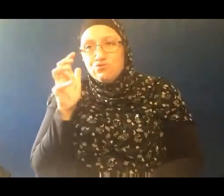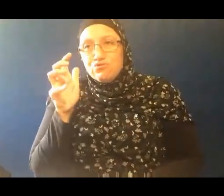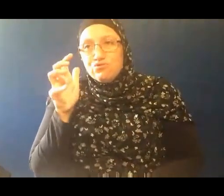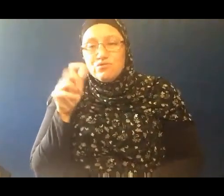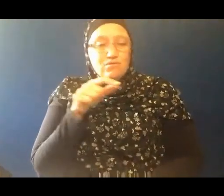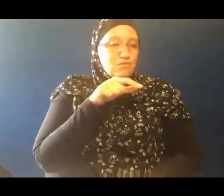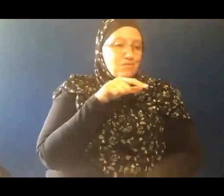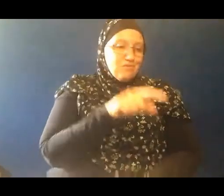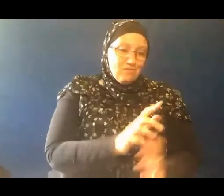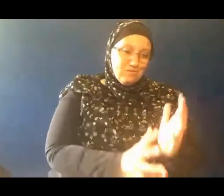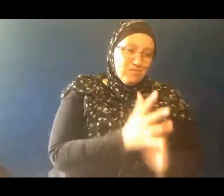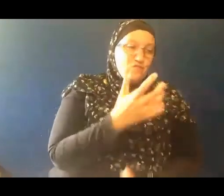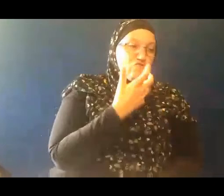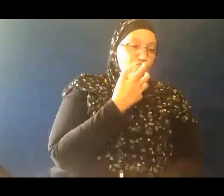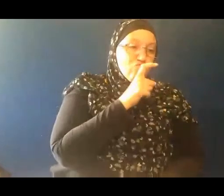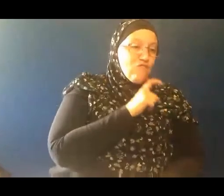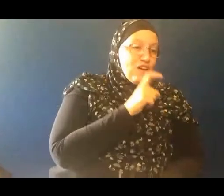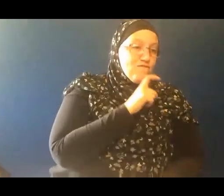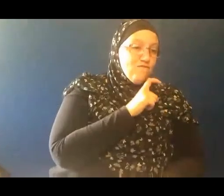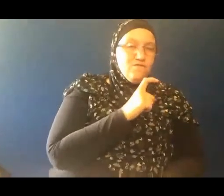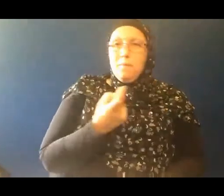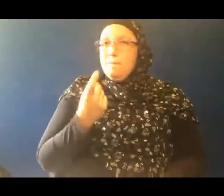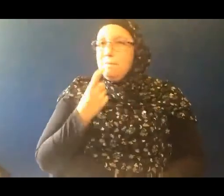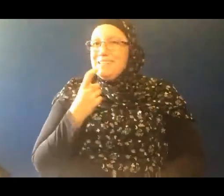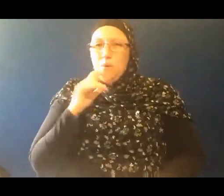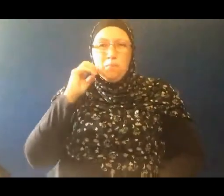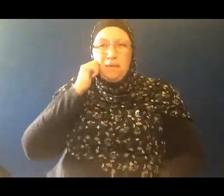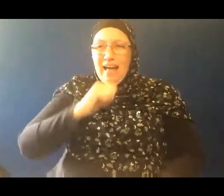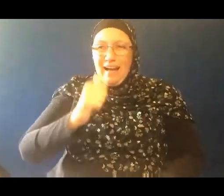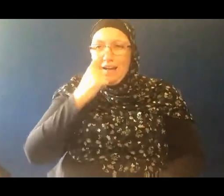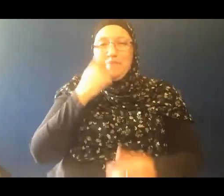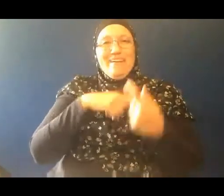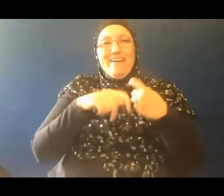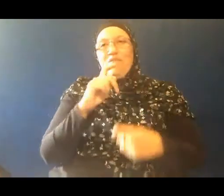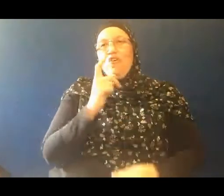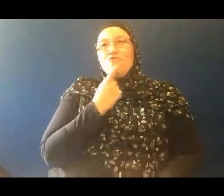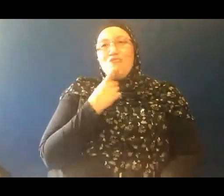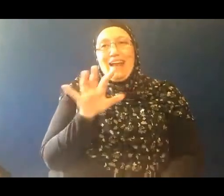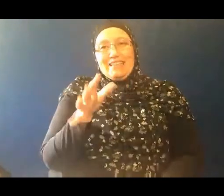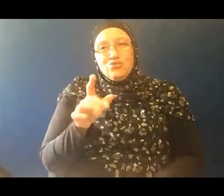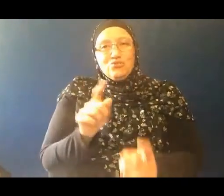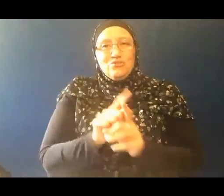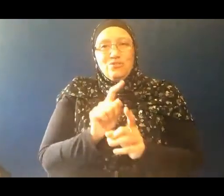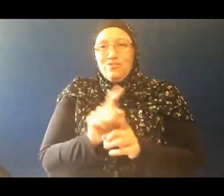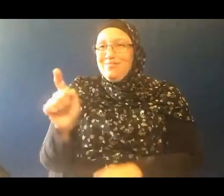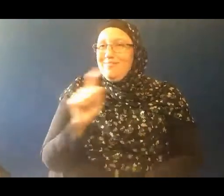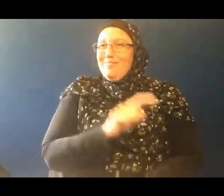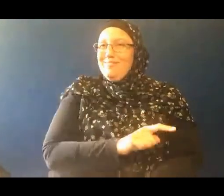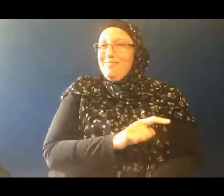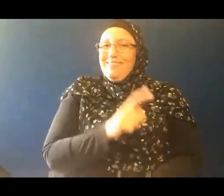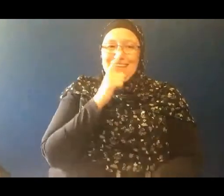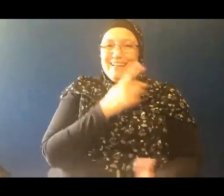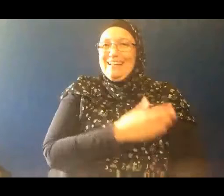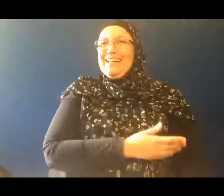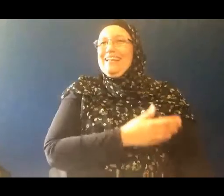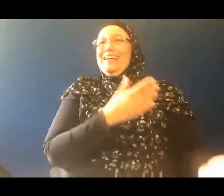depending on how much heat you give it, it turns slowly into reddish color as well. So it carries the properties